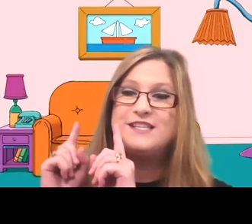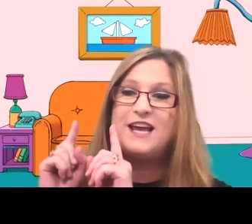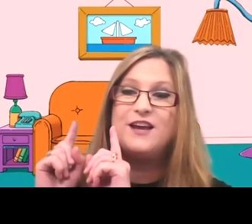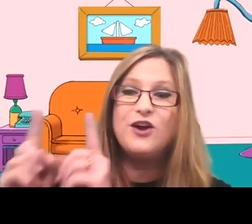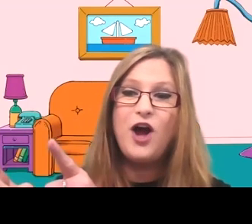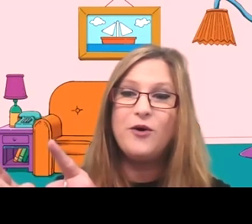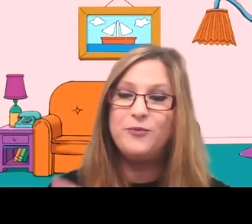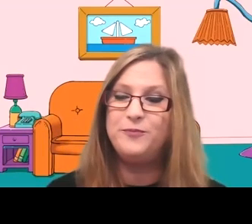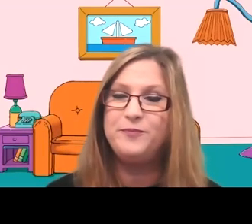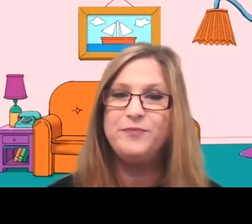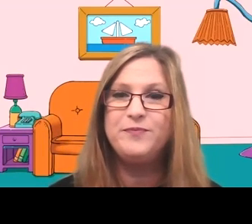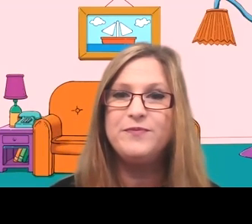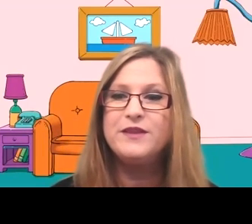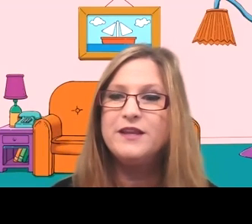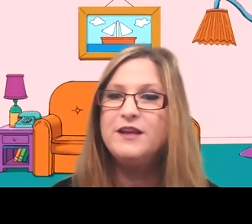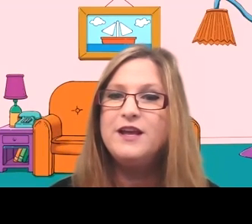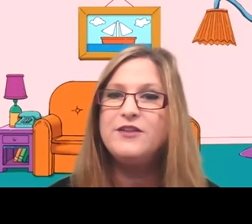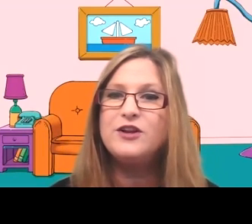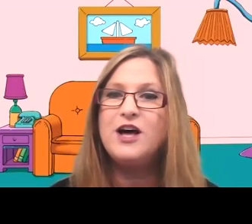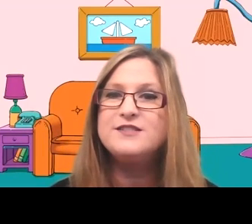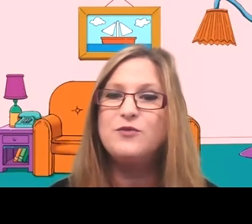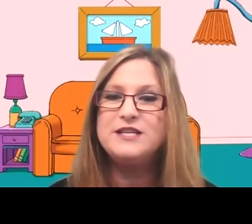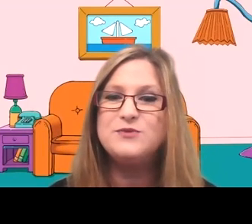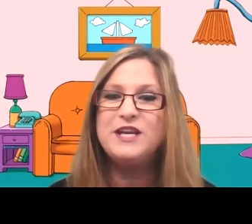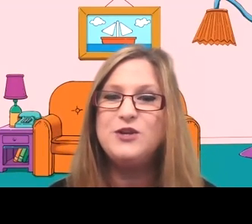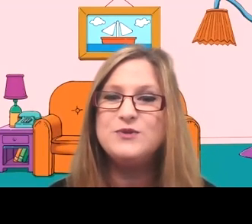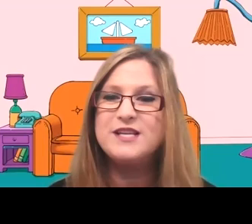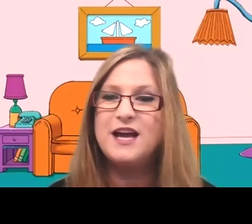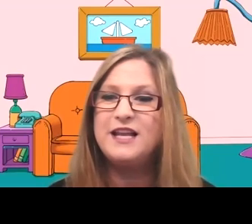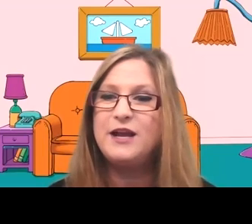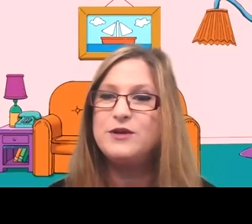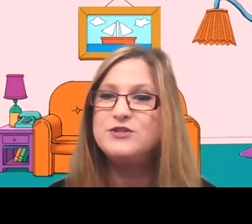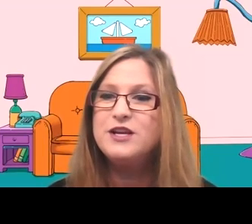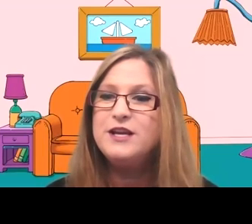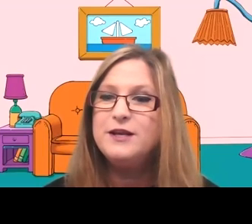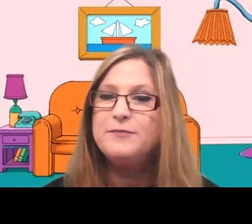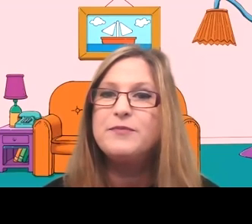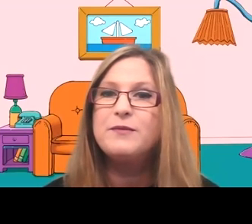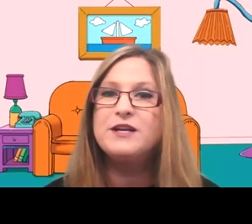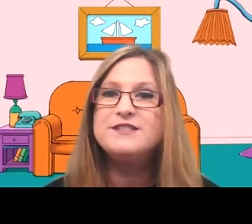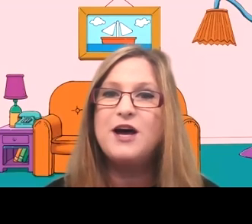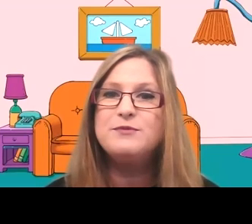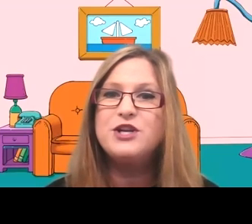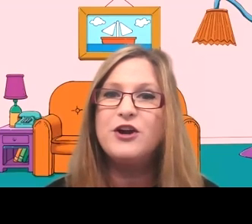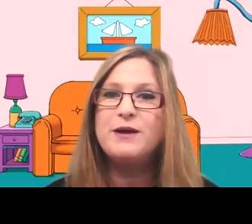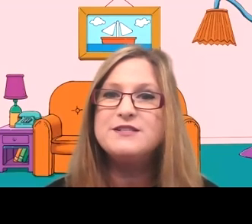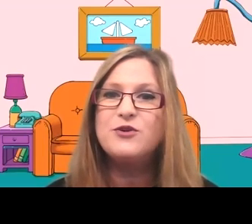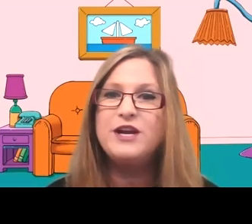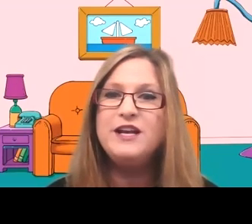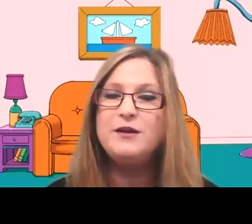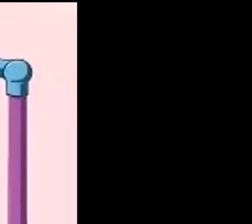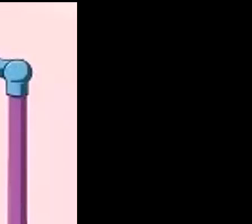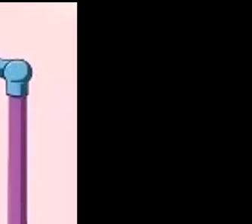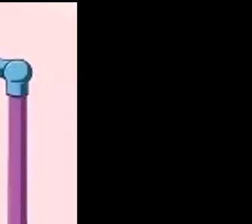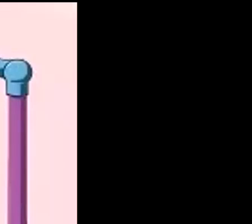learn to say, go. There are lots of ways we can use sign language. I'm going to stop sharing my